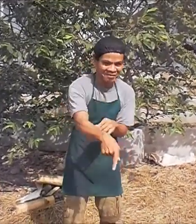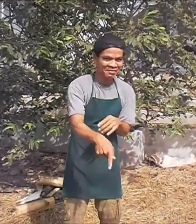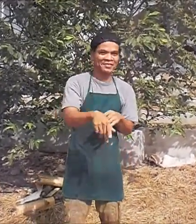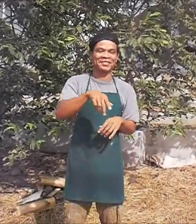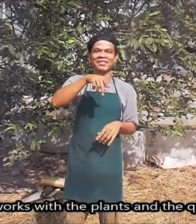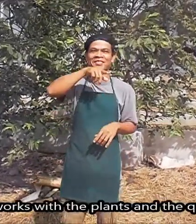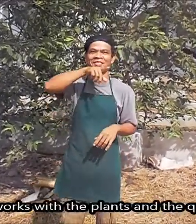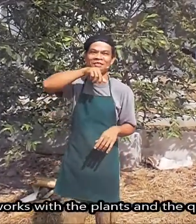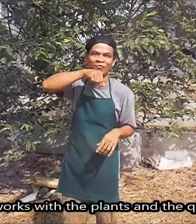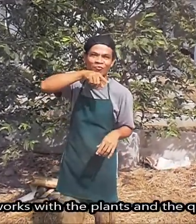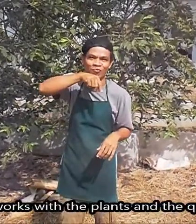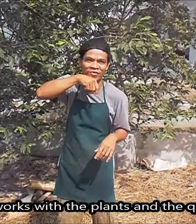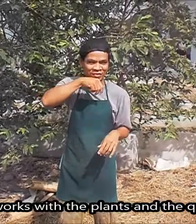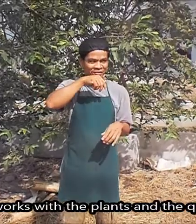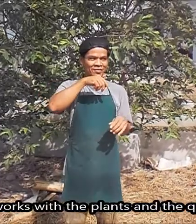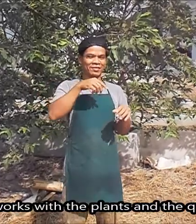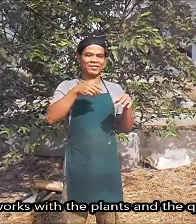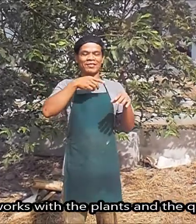He works with the plants and the quail,